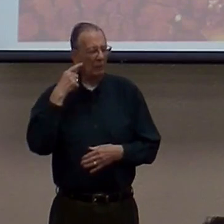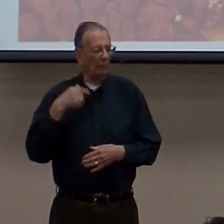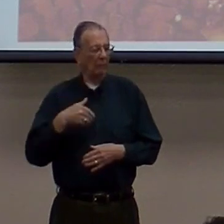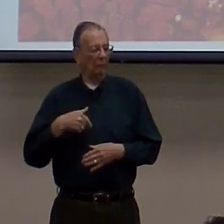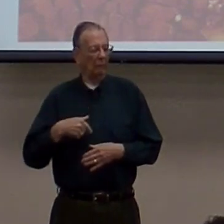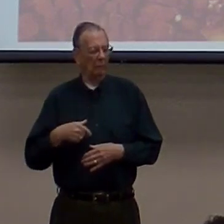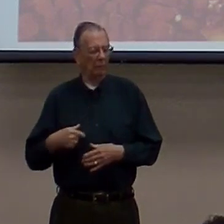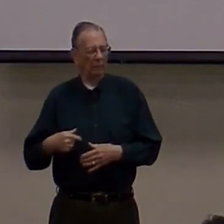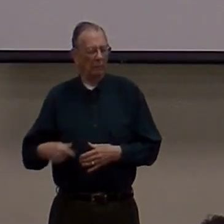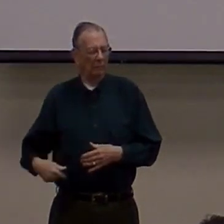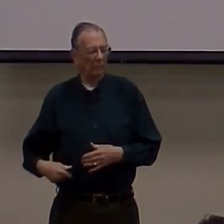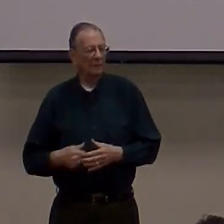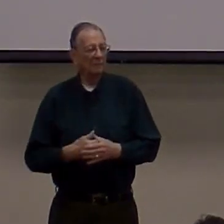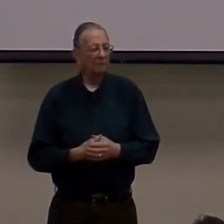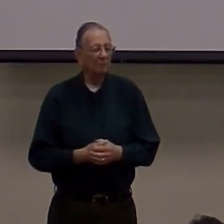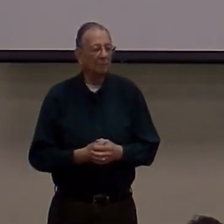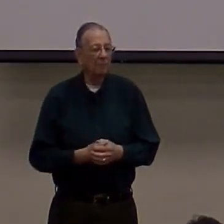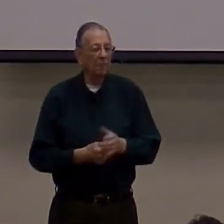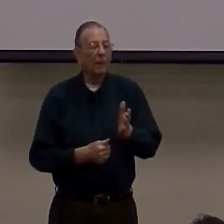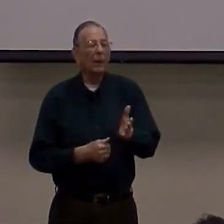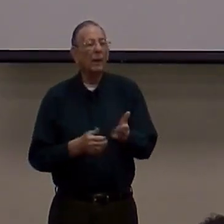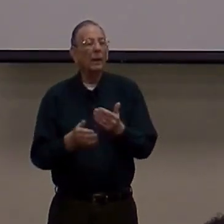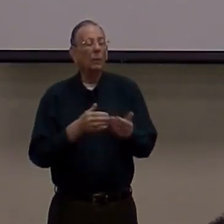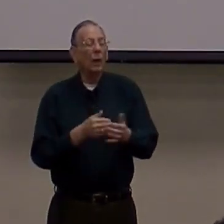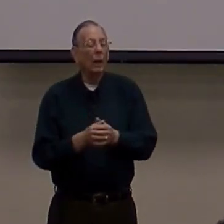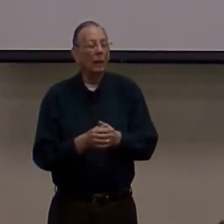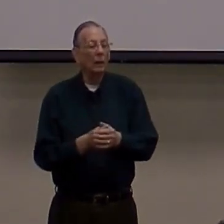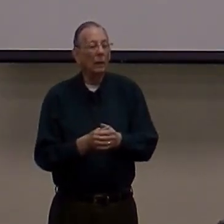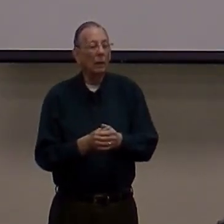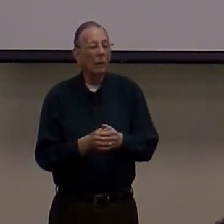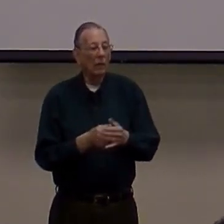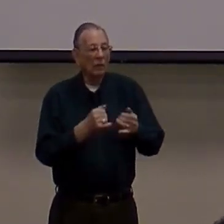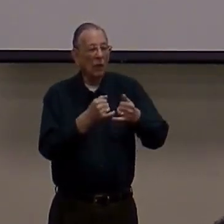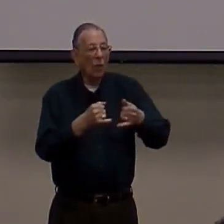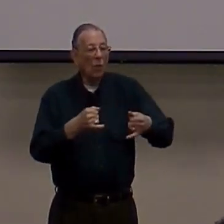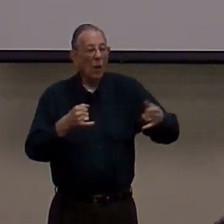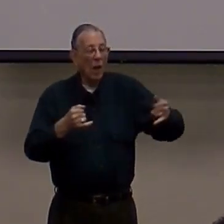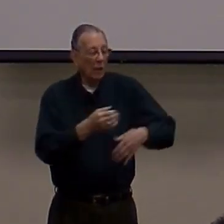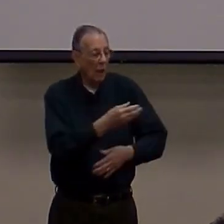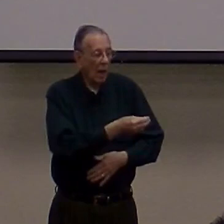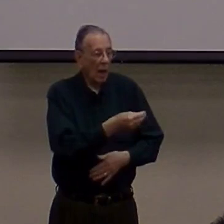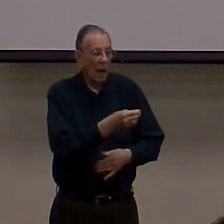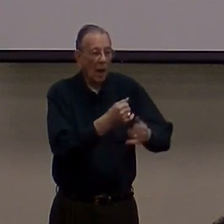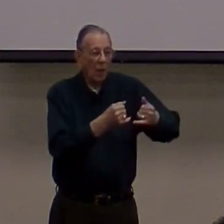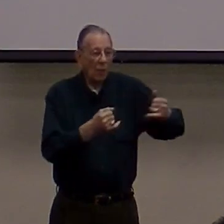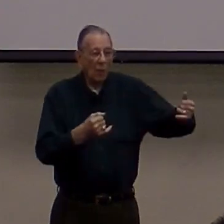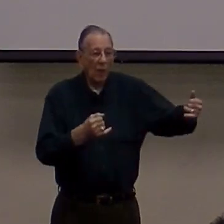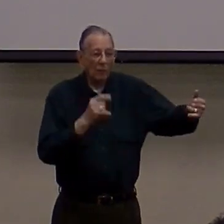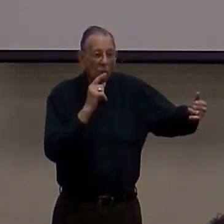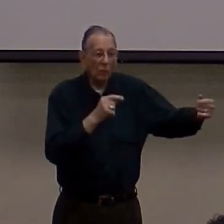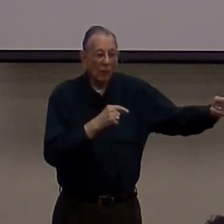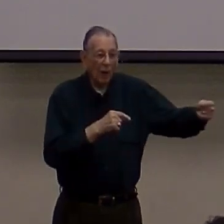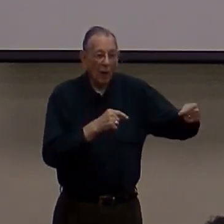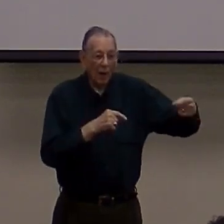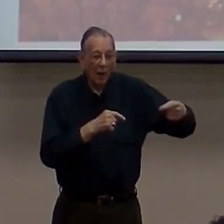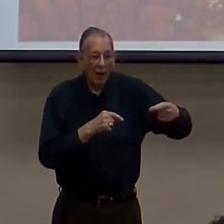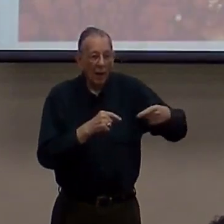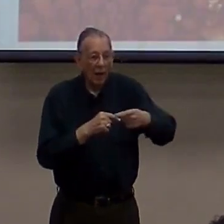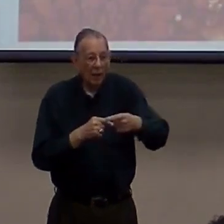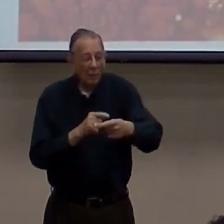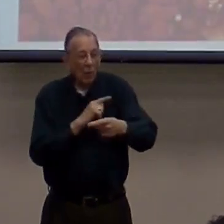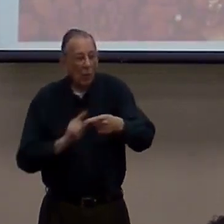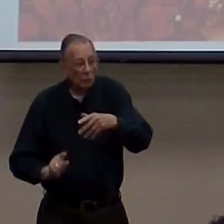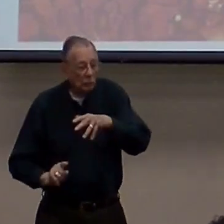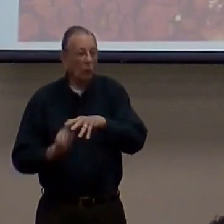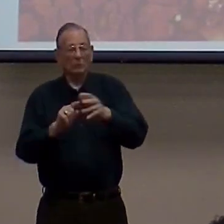things. So I think there's a thread through all those that the Lord shows up in a very dynamic